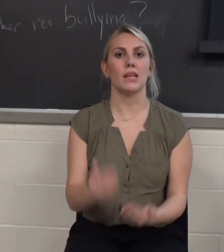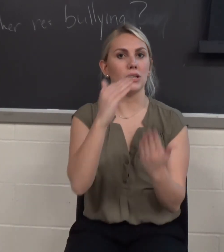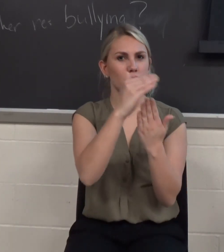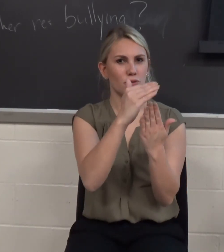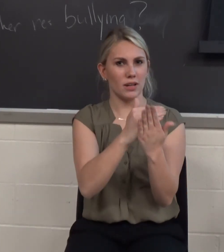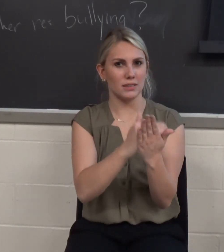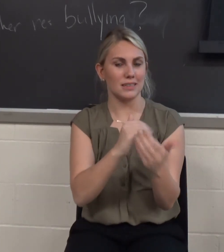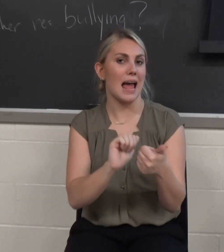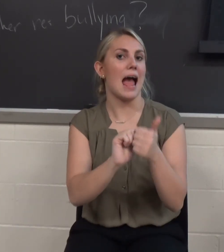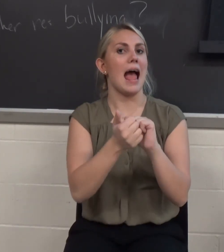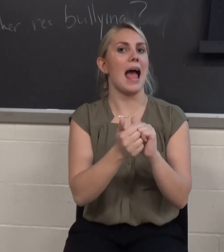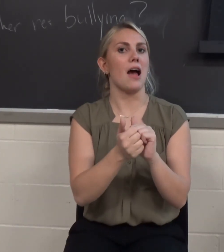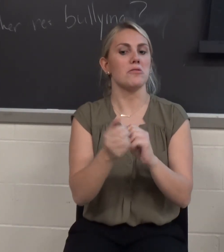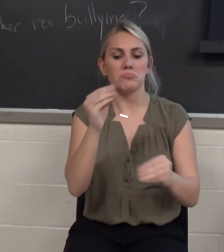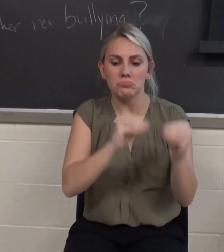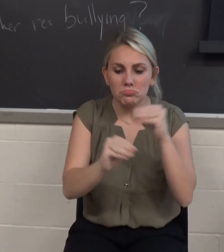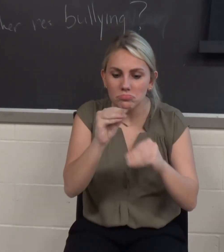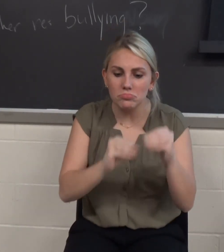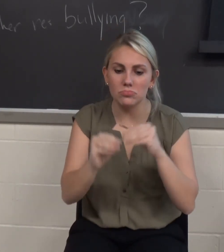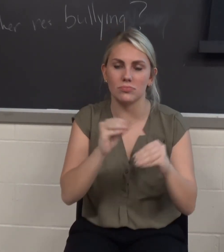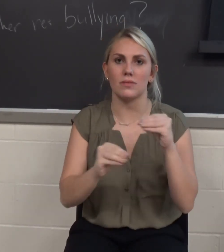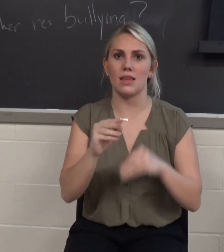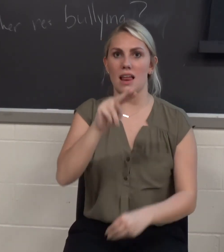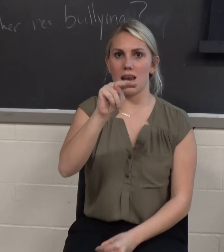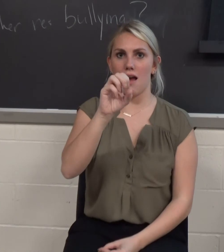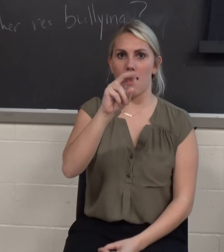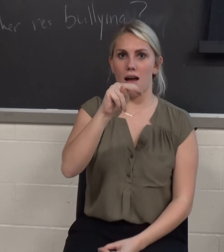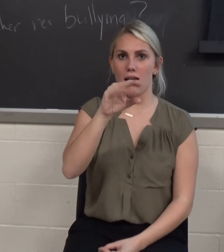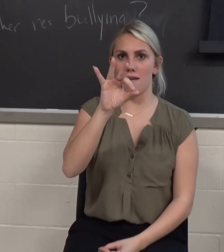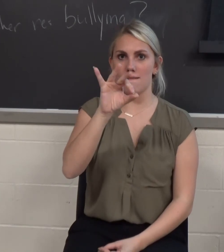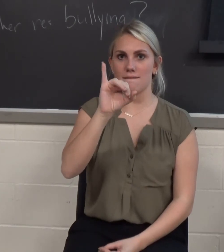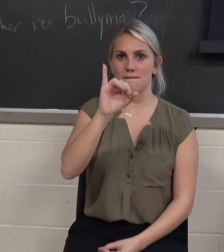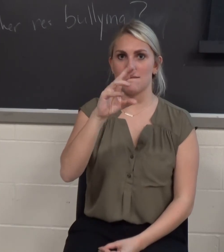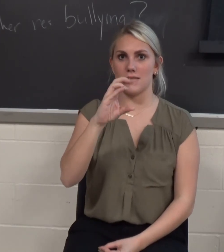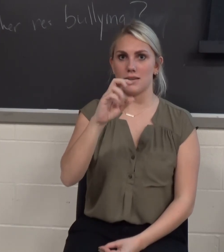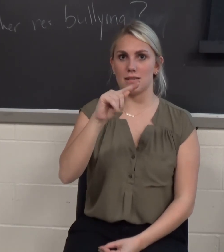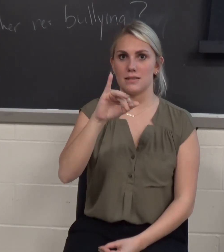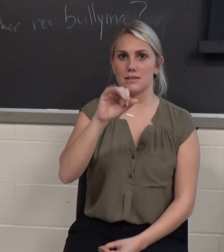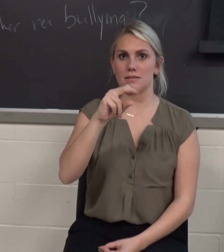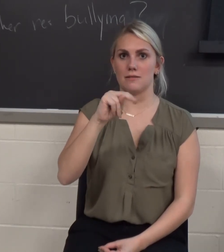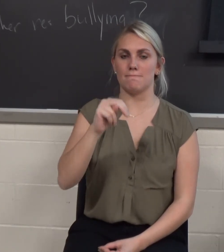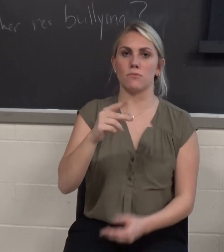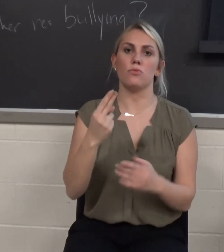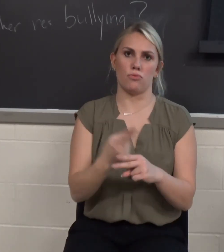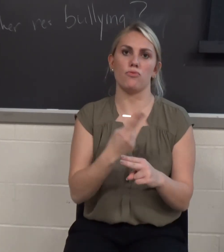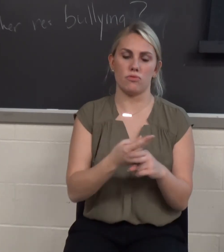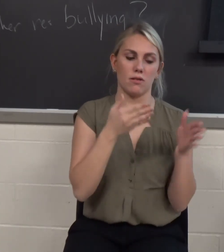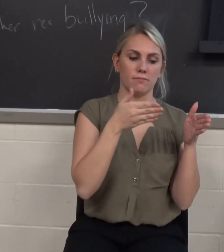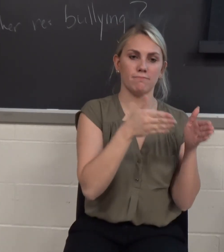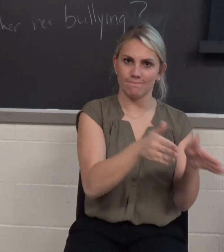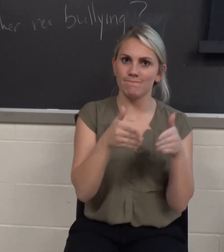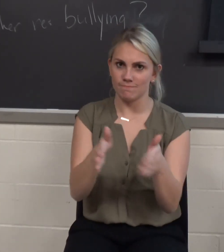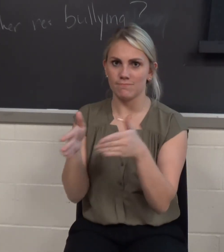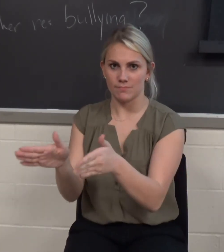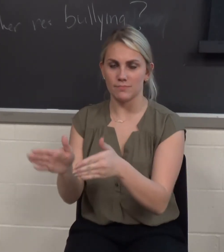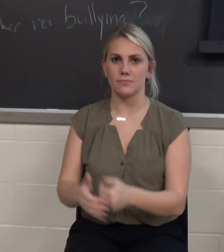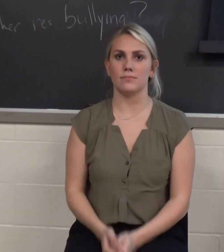nonfiction text using sequencing. Again, if our students know that it's a how-to book